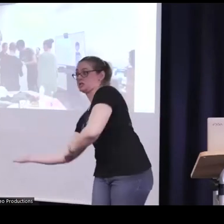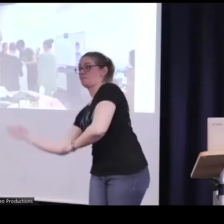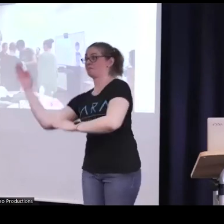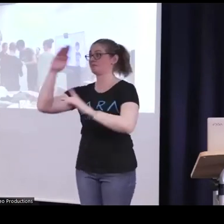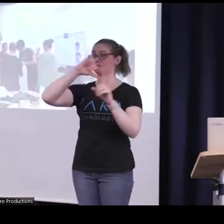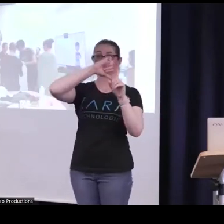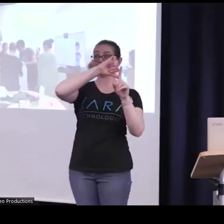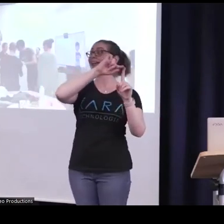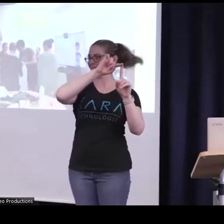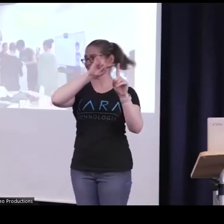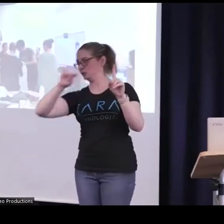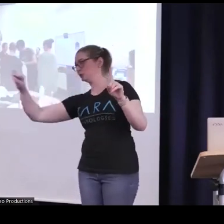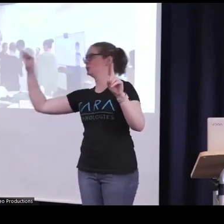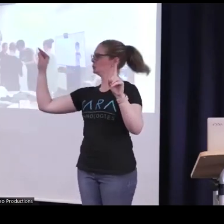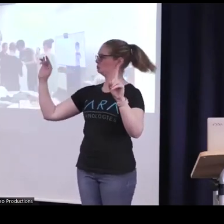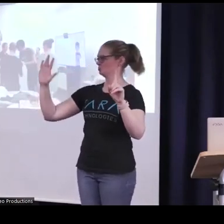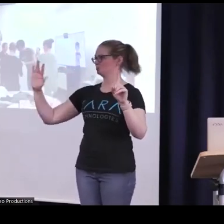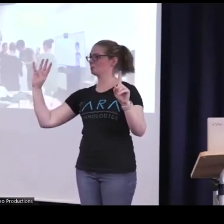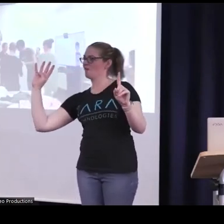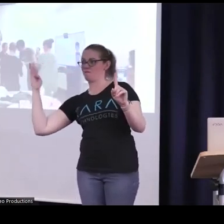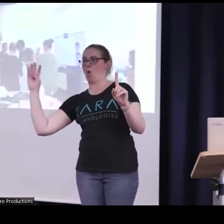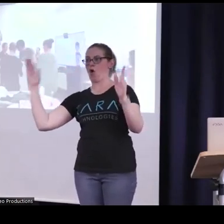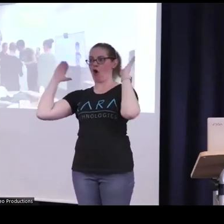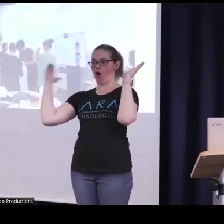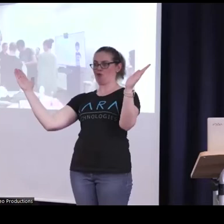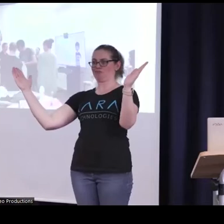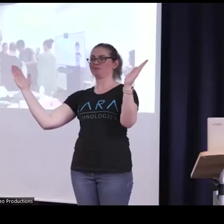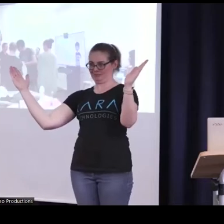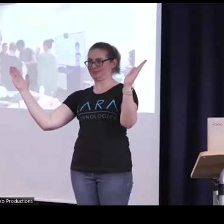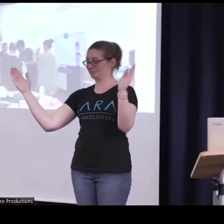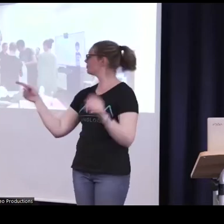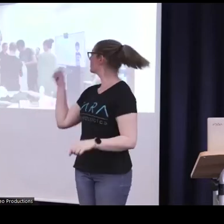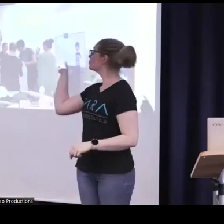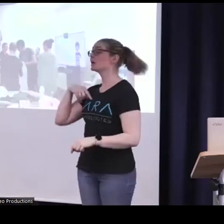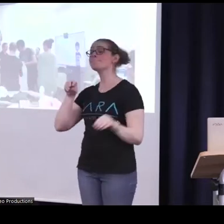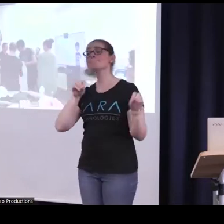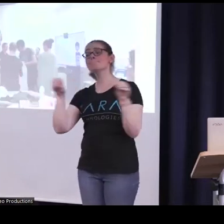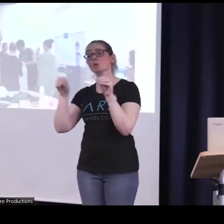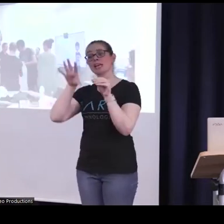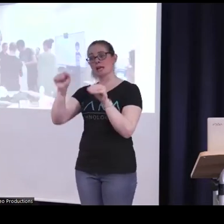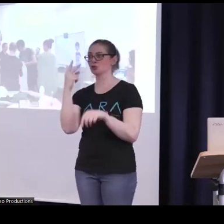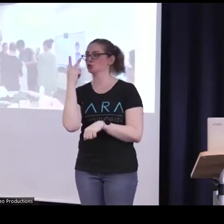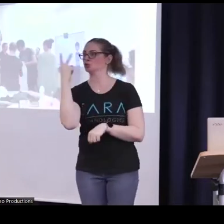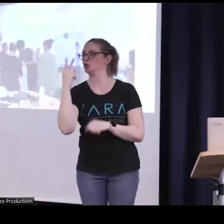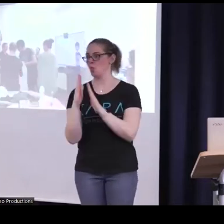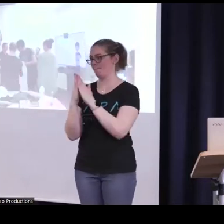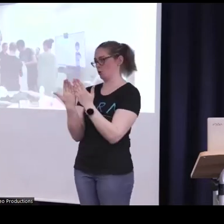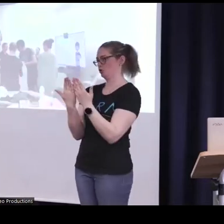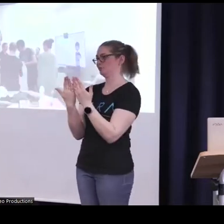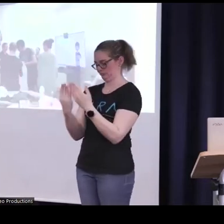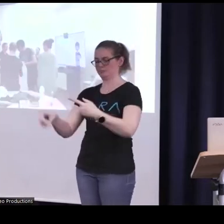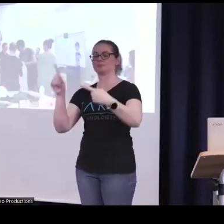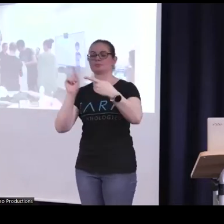So this was an entire day. I think we started about 9 till 4 o'clock we worked. And doing the